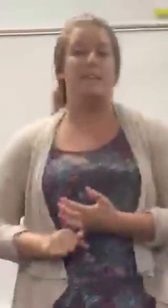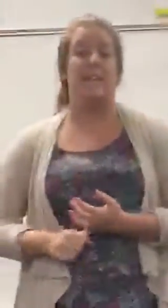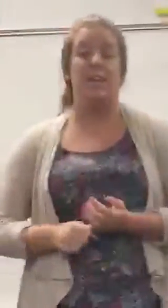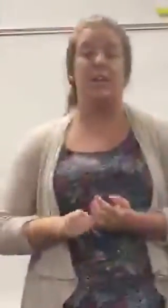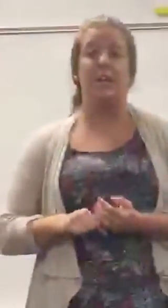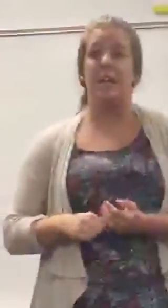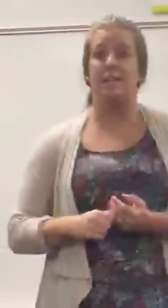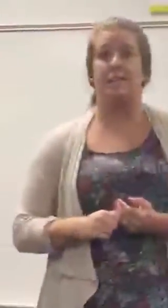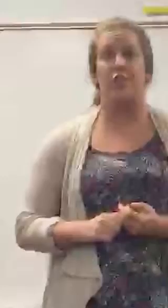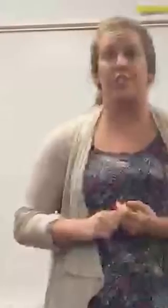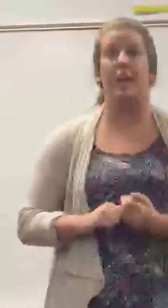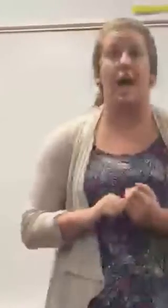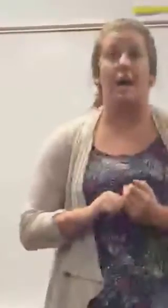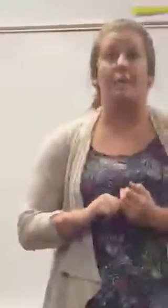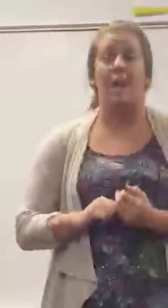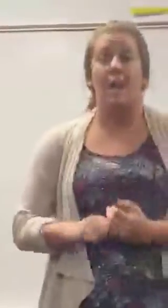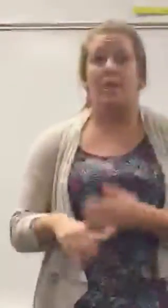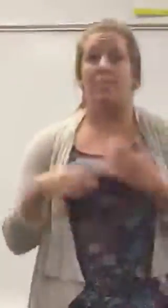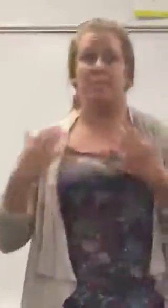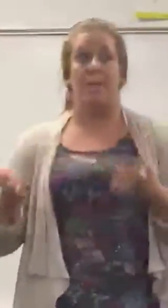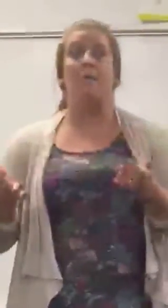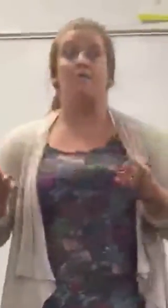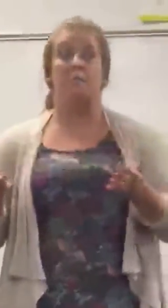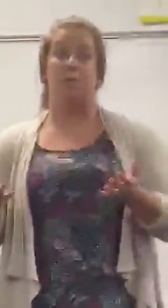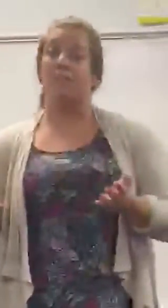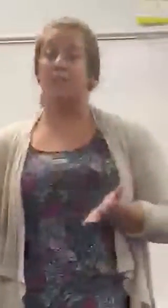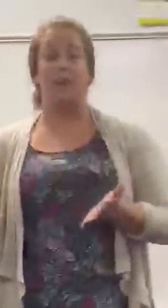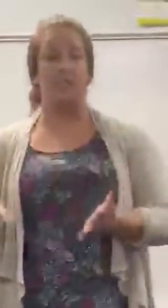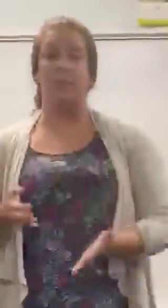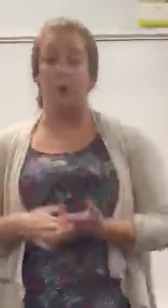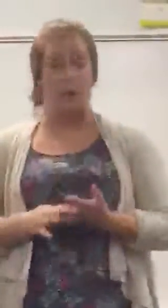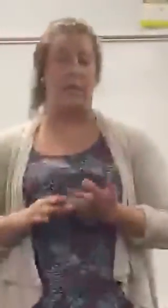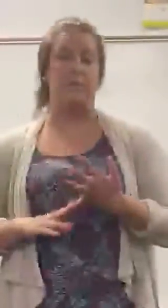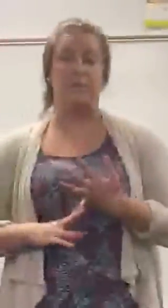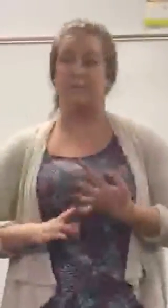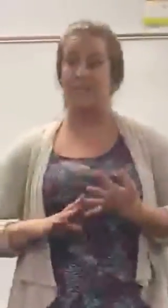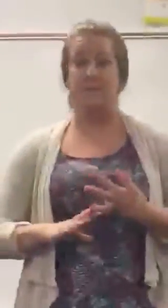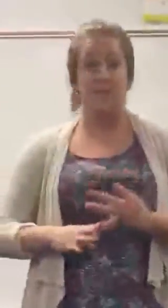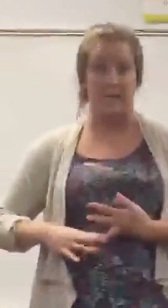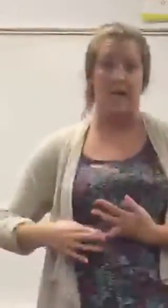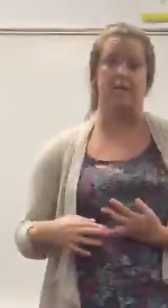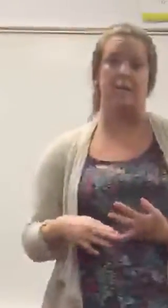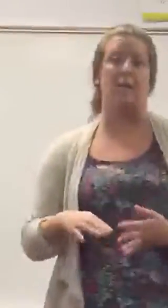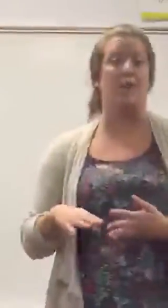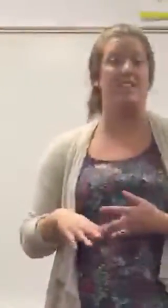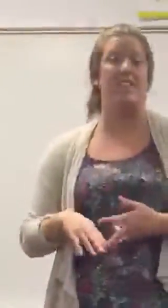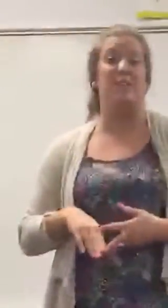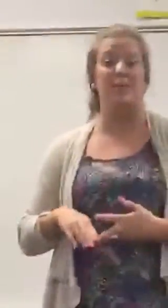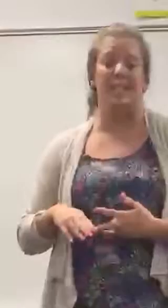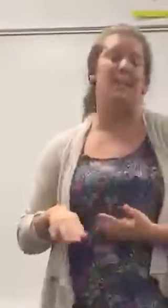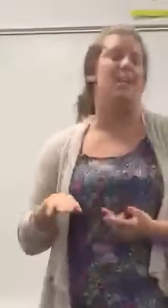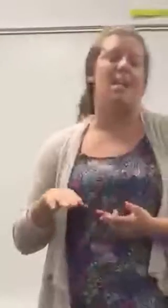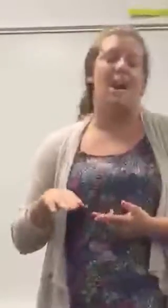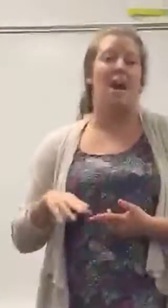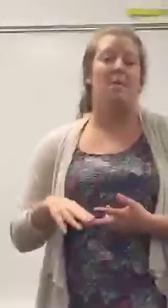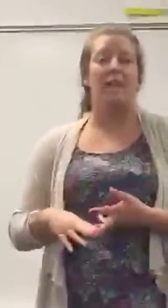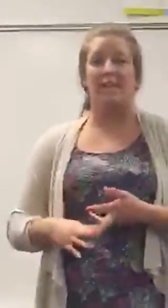that I heard is just being able to be comfortable with different kinds of programs, different types of technology, and ways to use it. A lot of